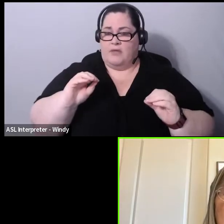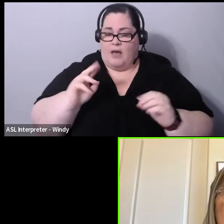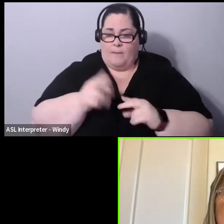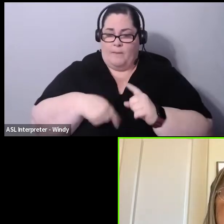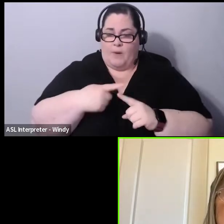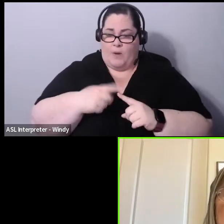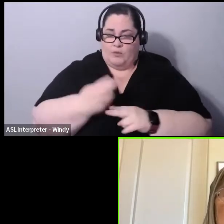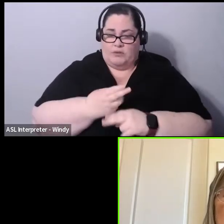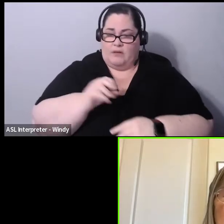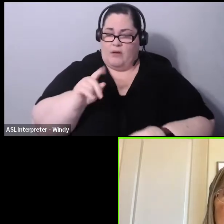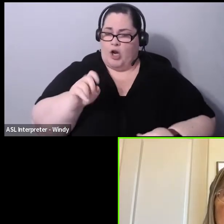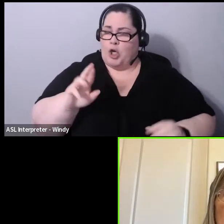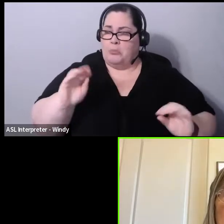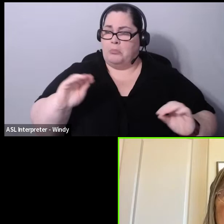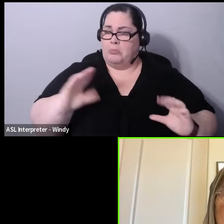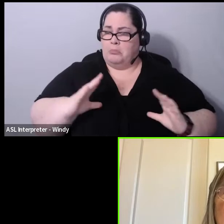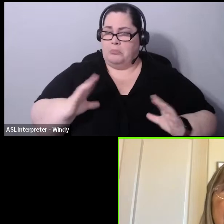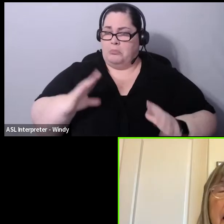used. I